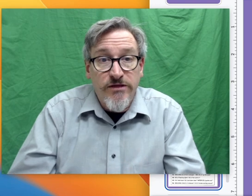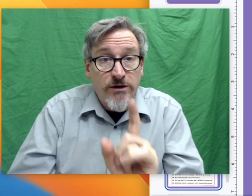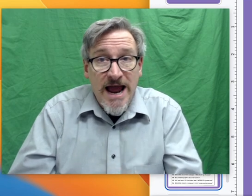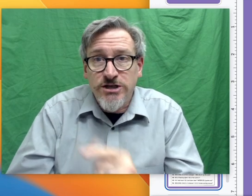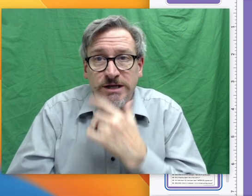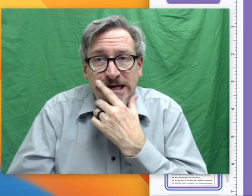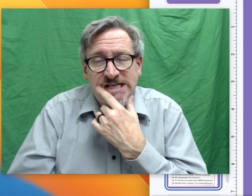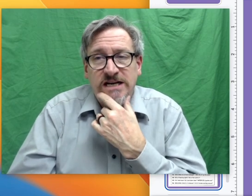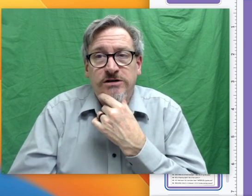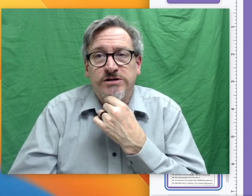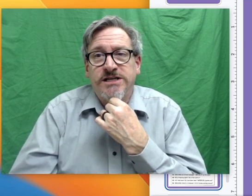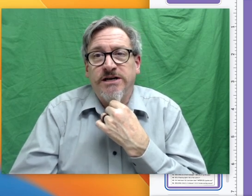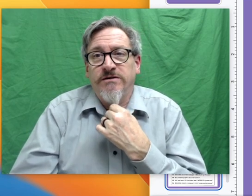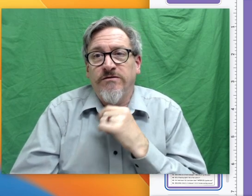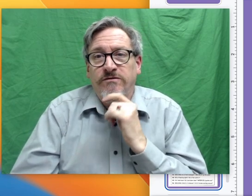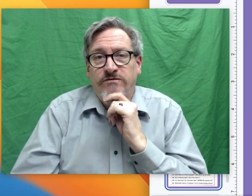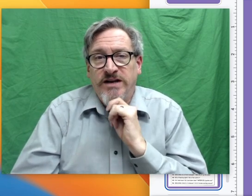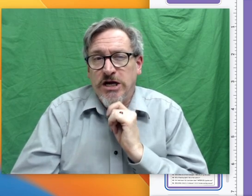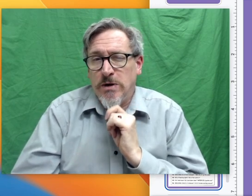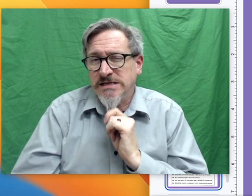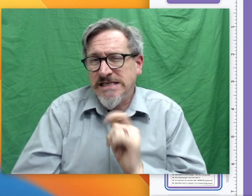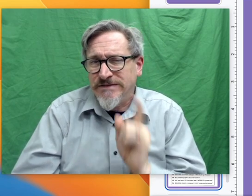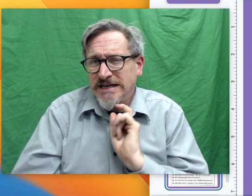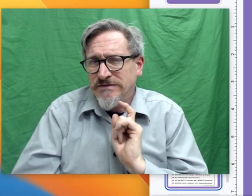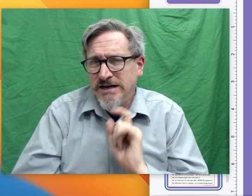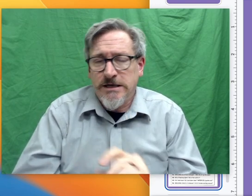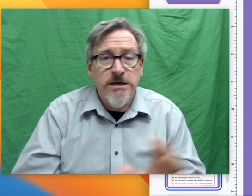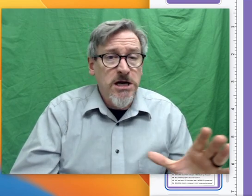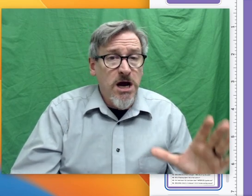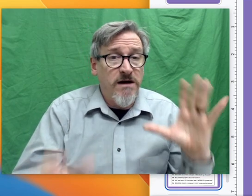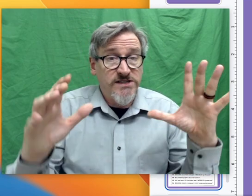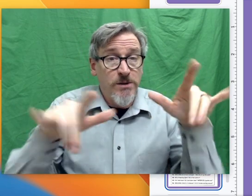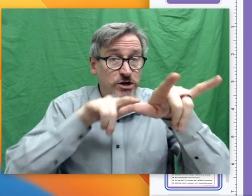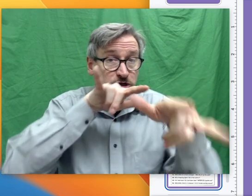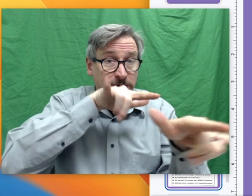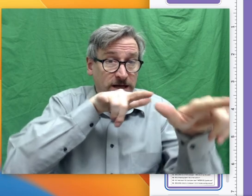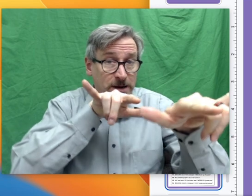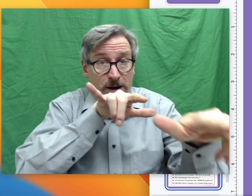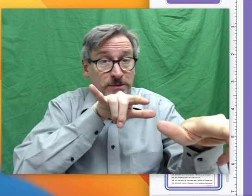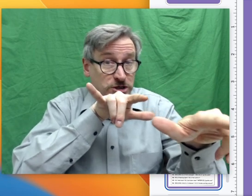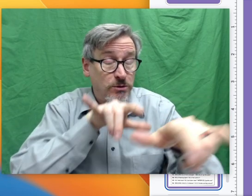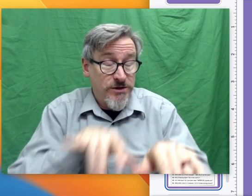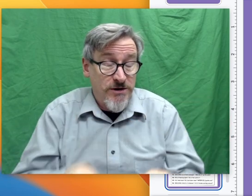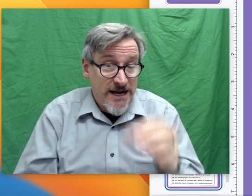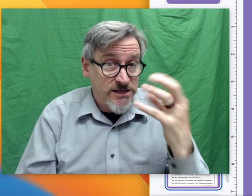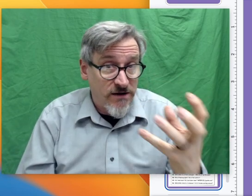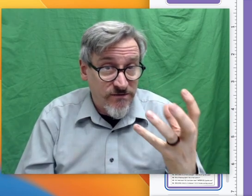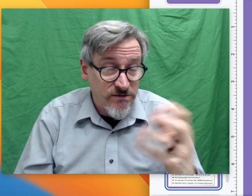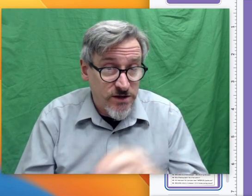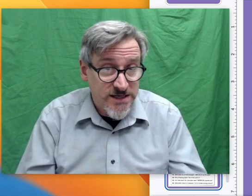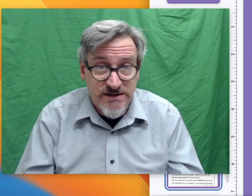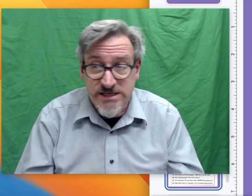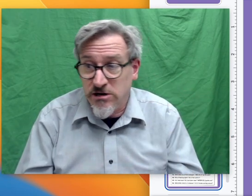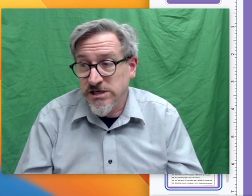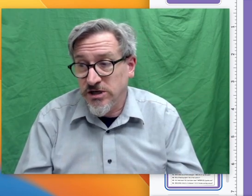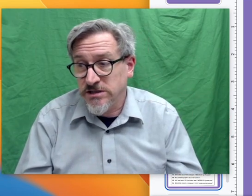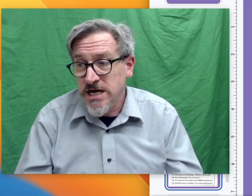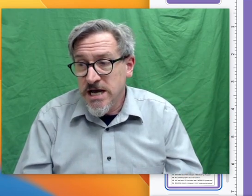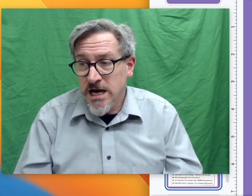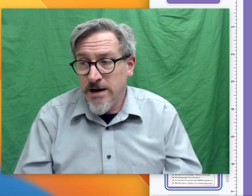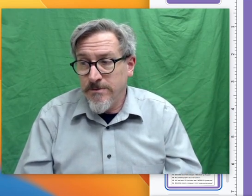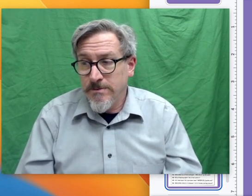There actually is an interesting video. I'll see if I can find it, of someone doing like a puppet show with their hands of the Death Star